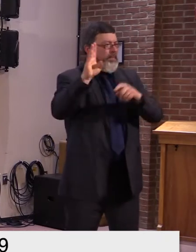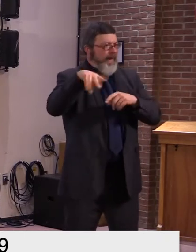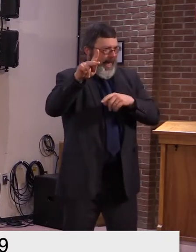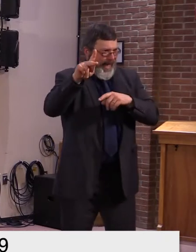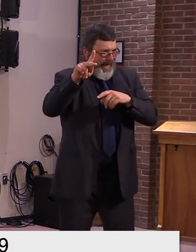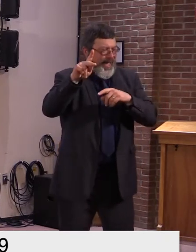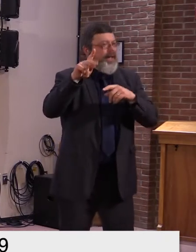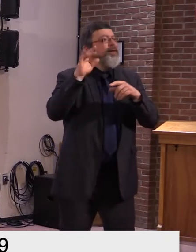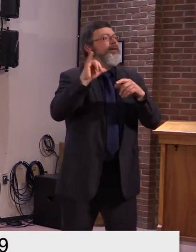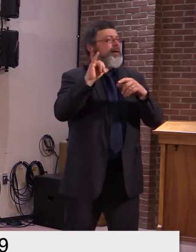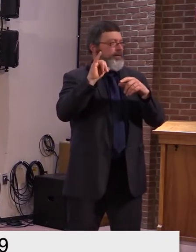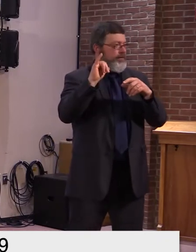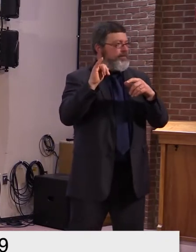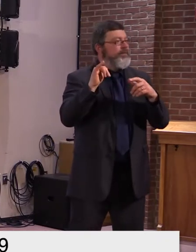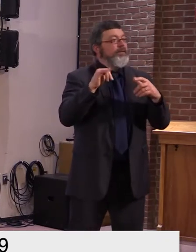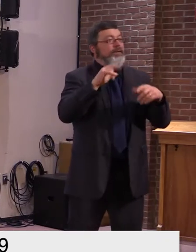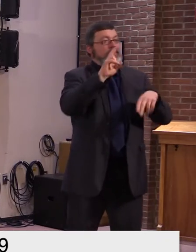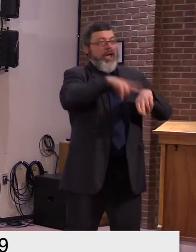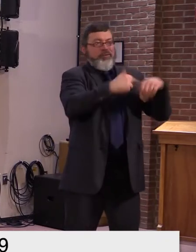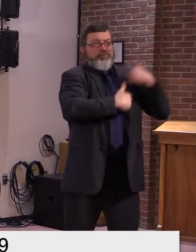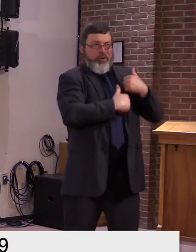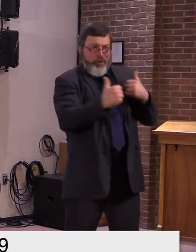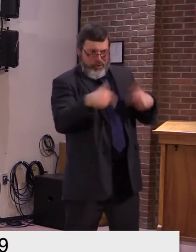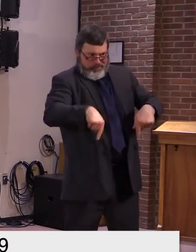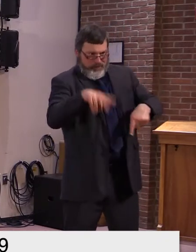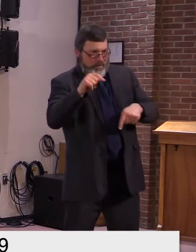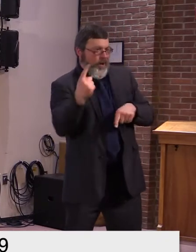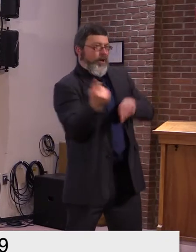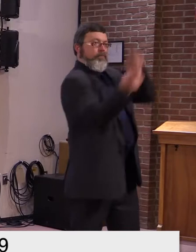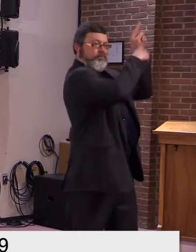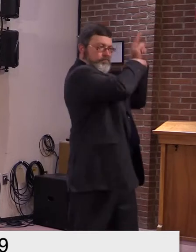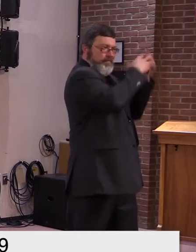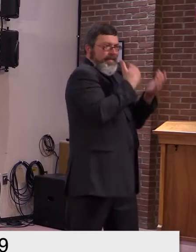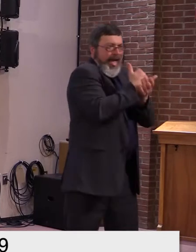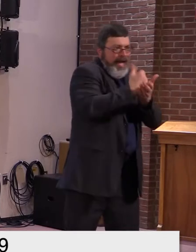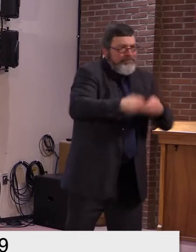helping, and the Abbey Group. And the